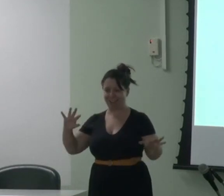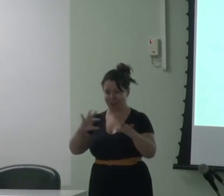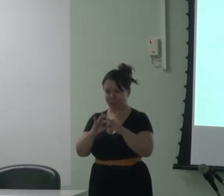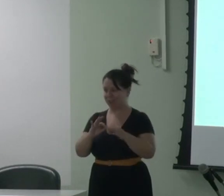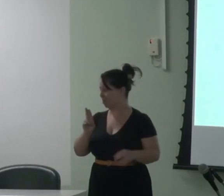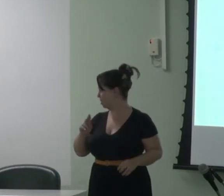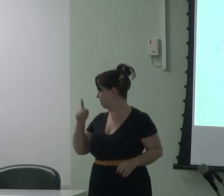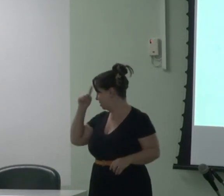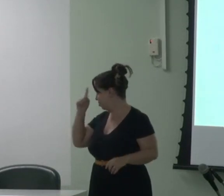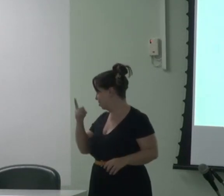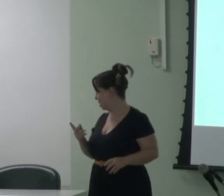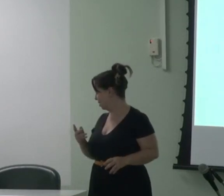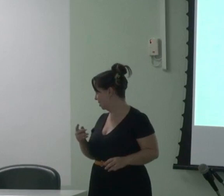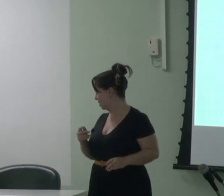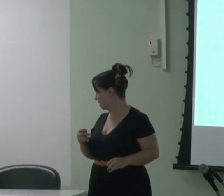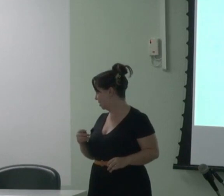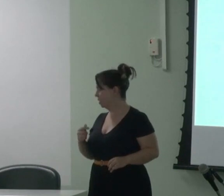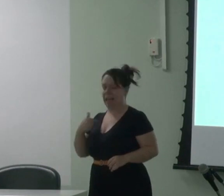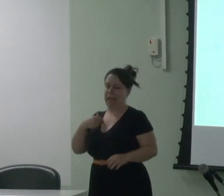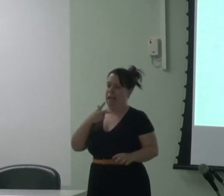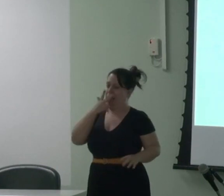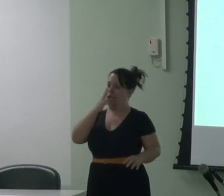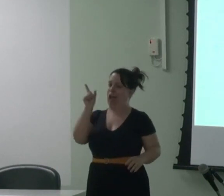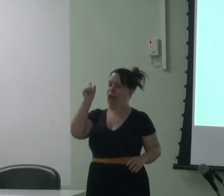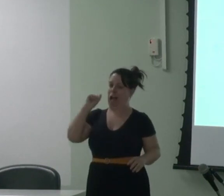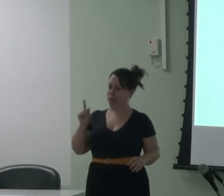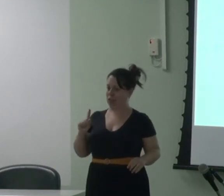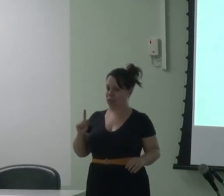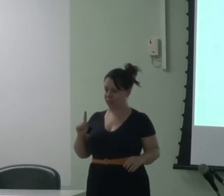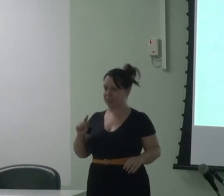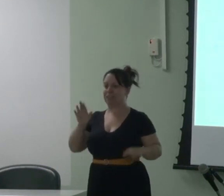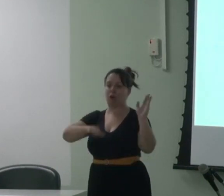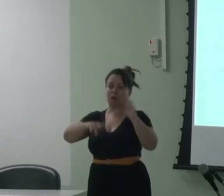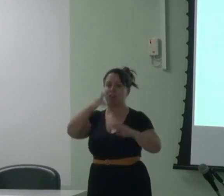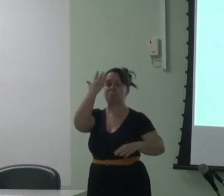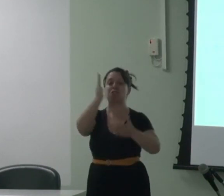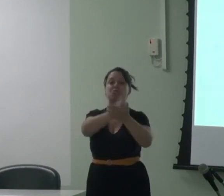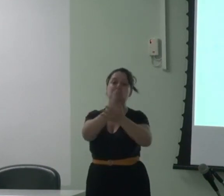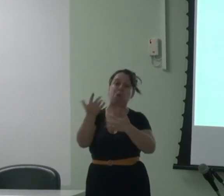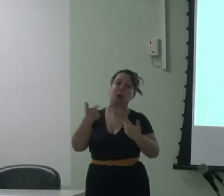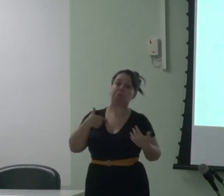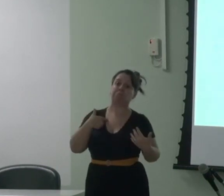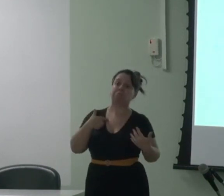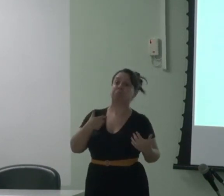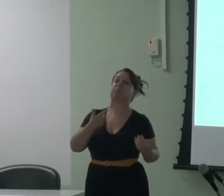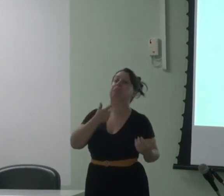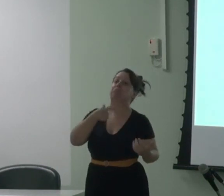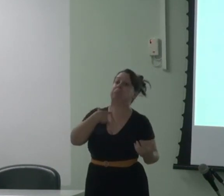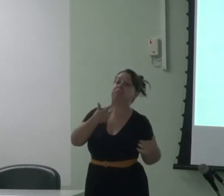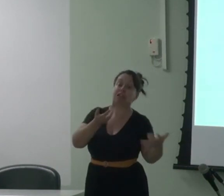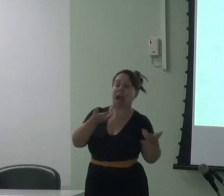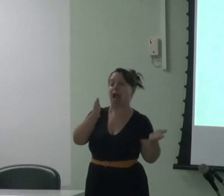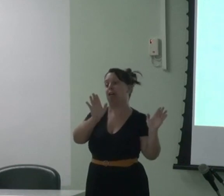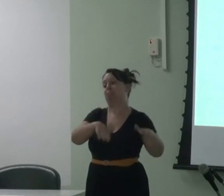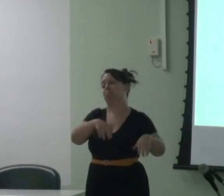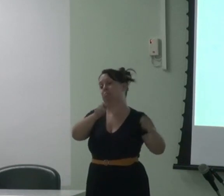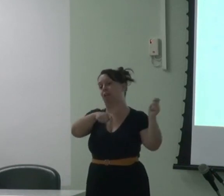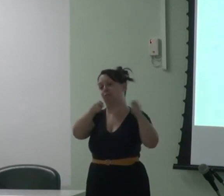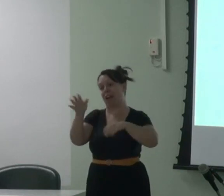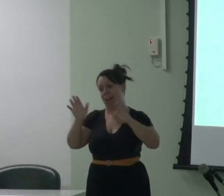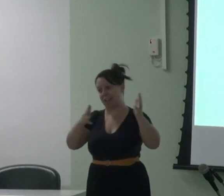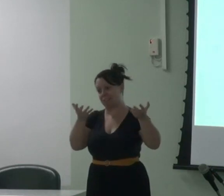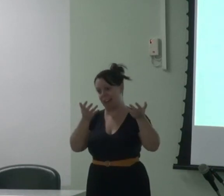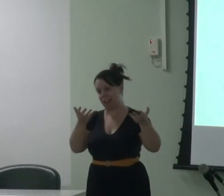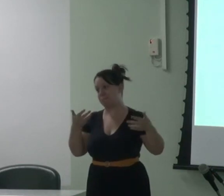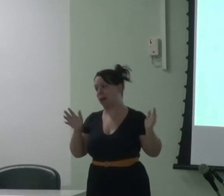not that I know of it. Okay. There might be people willing to do that, and then it would be yet another item on the